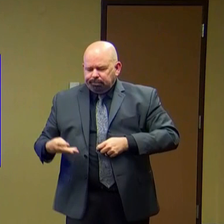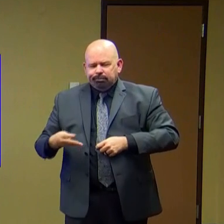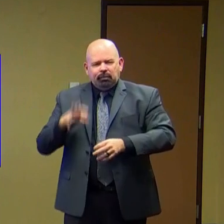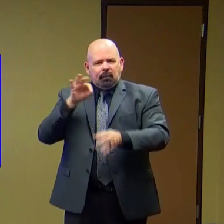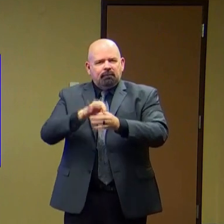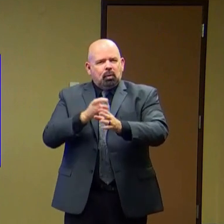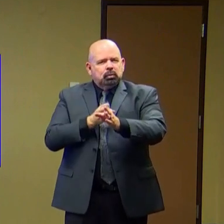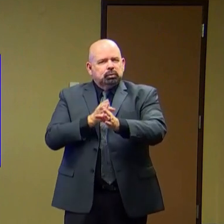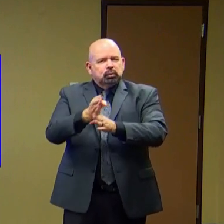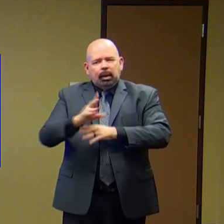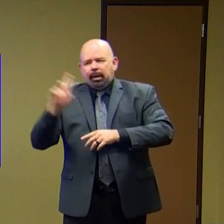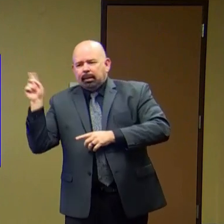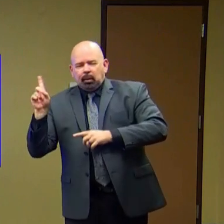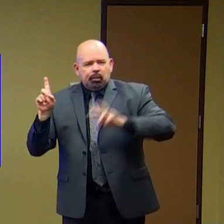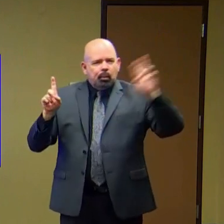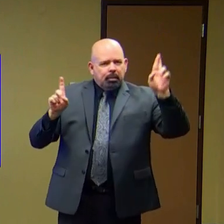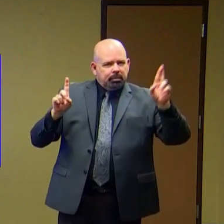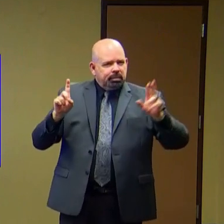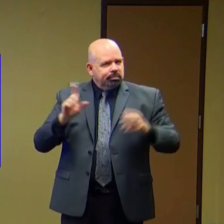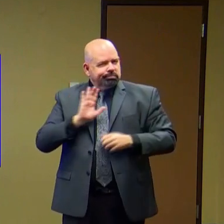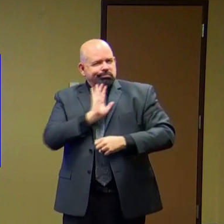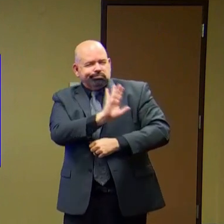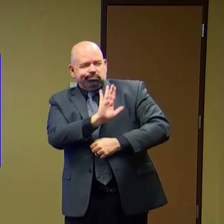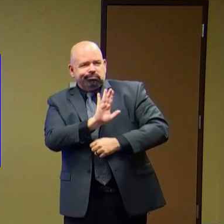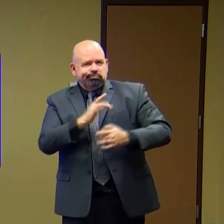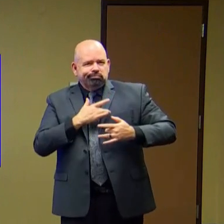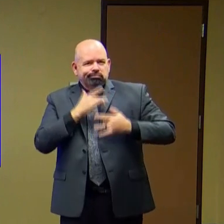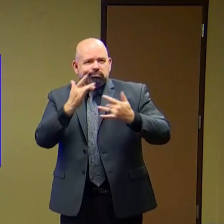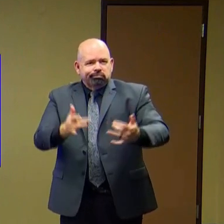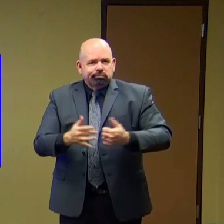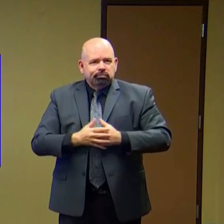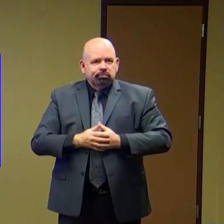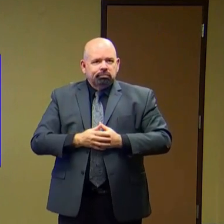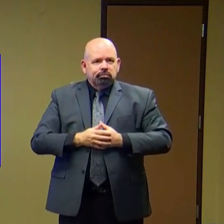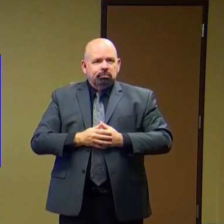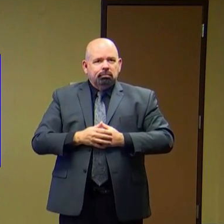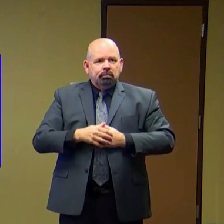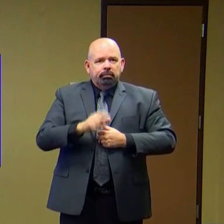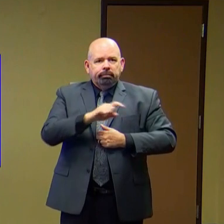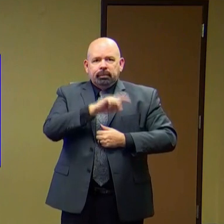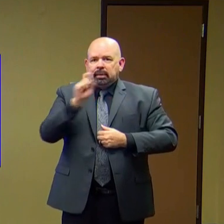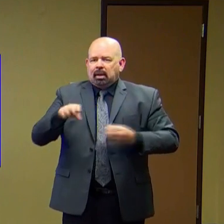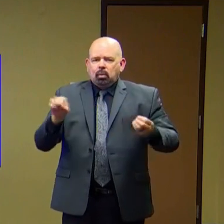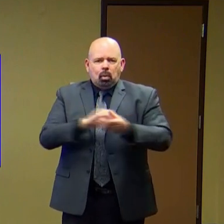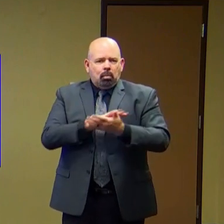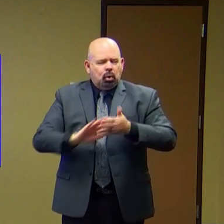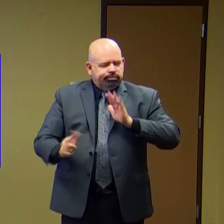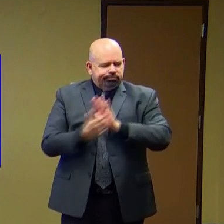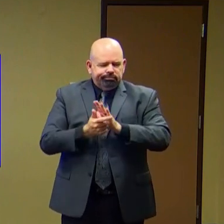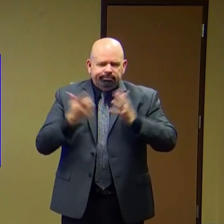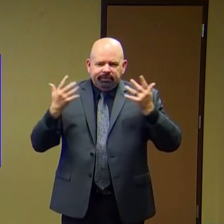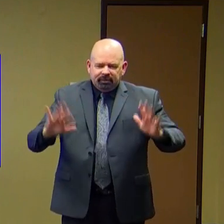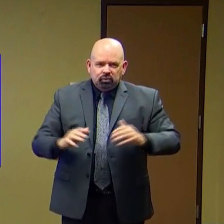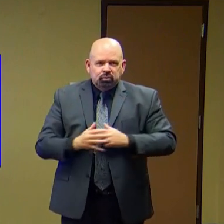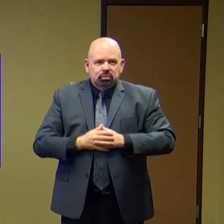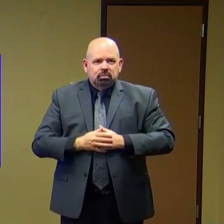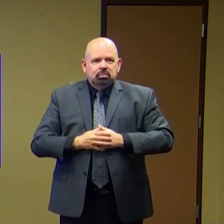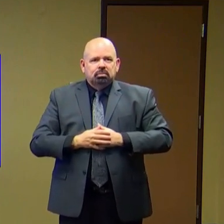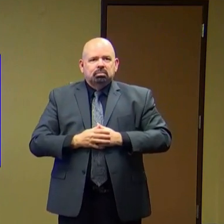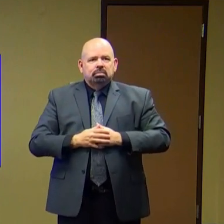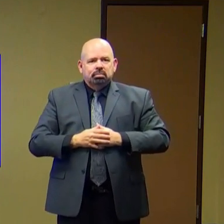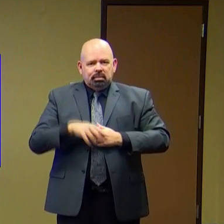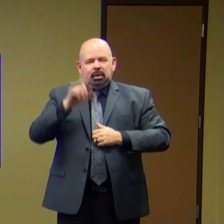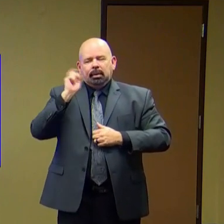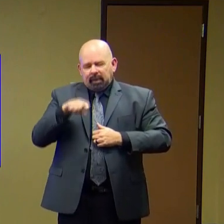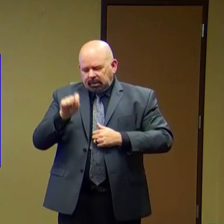in Texas. And so now you have to vote on each individual race,